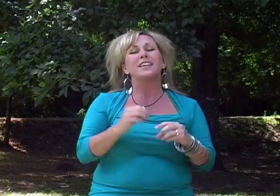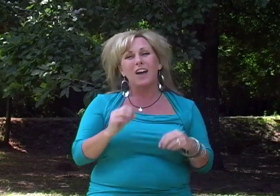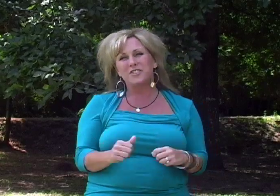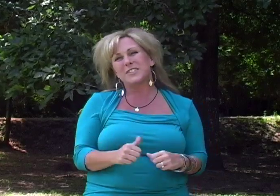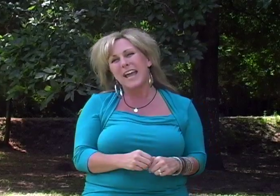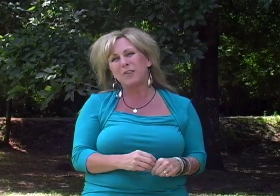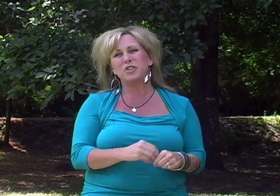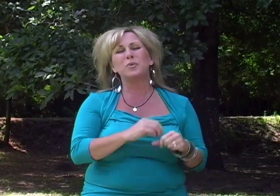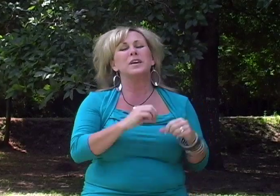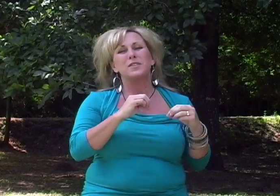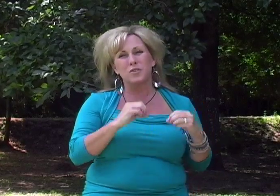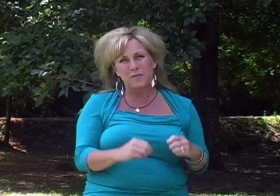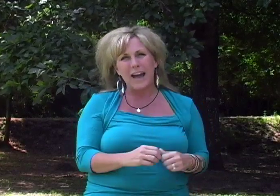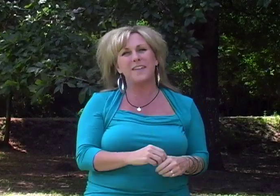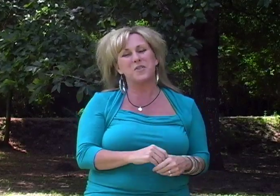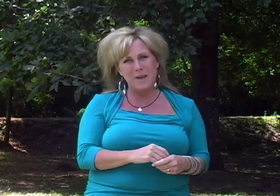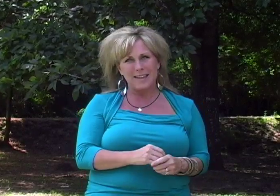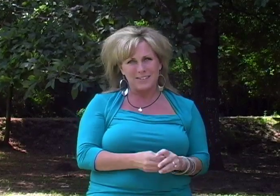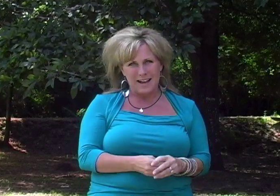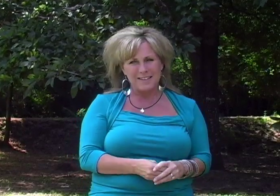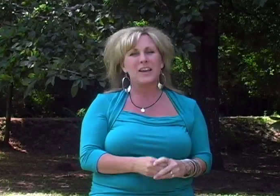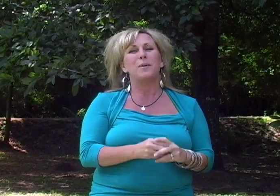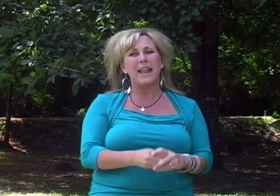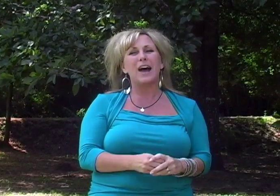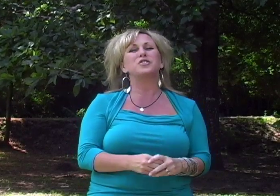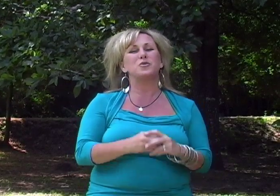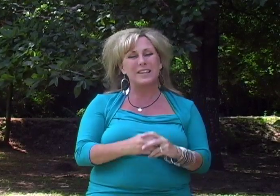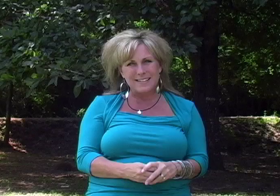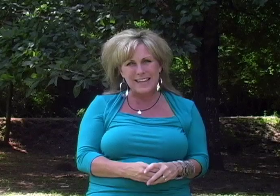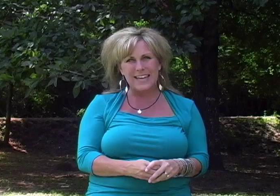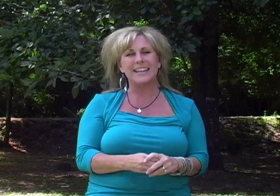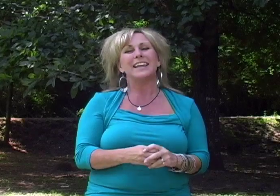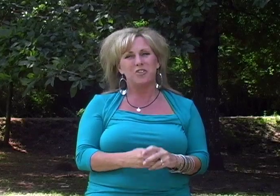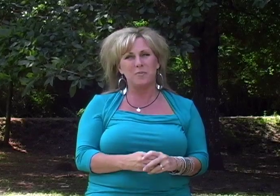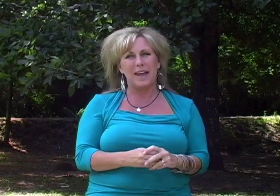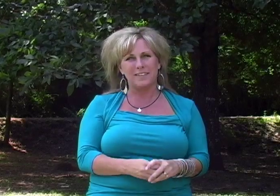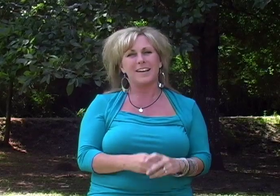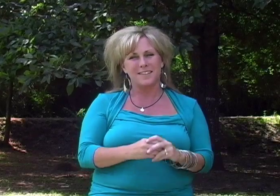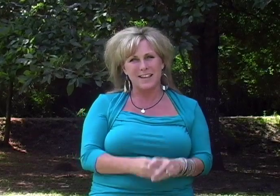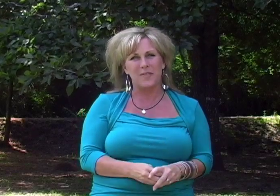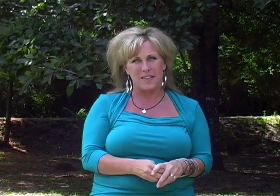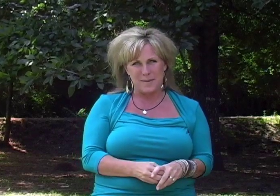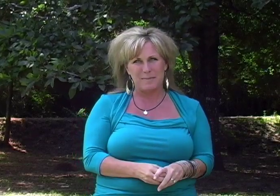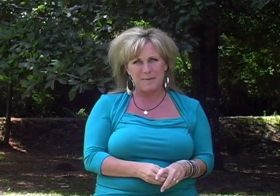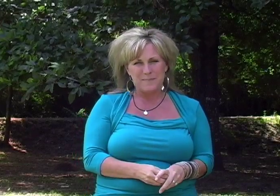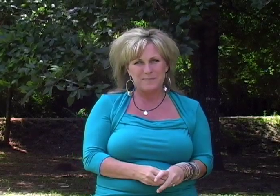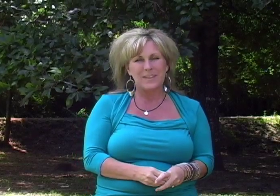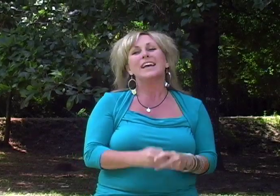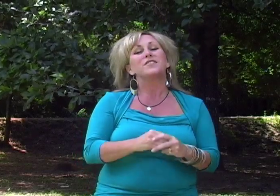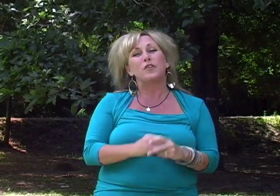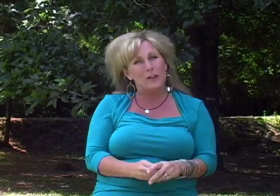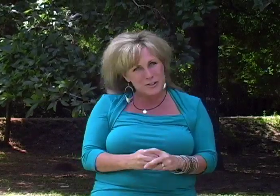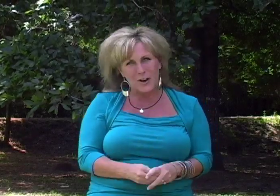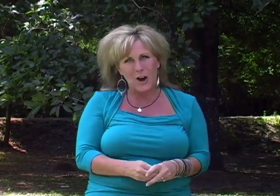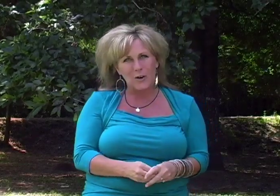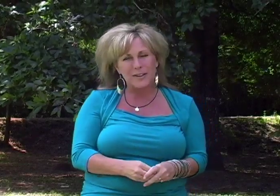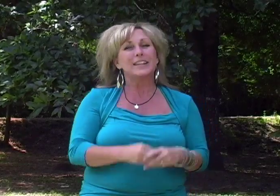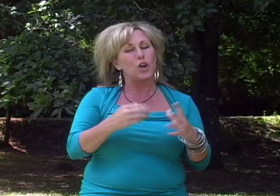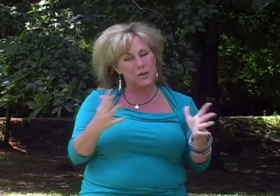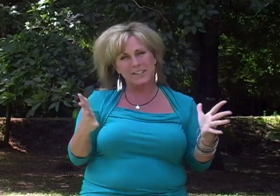not just how to survive your math class, but how to succeed in your math class at South Alabama. So first of all, go to